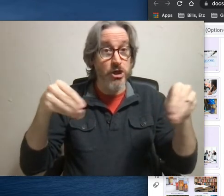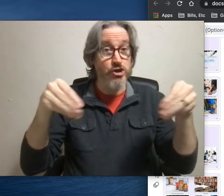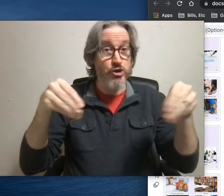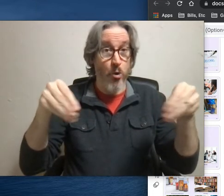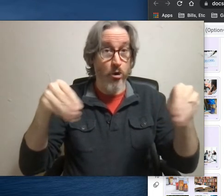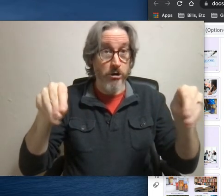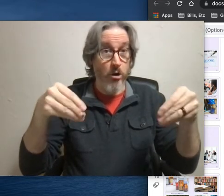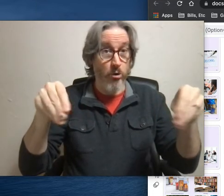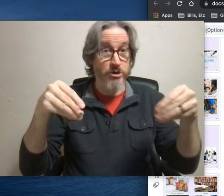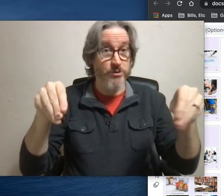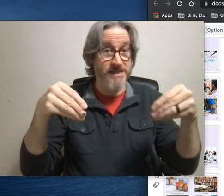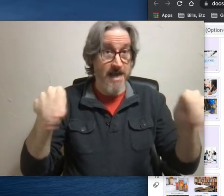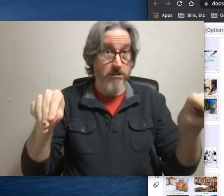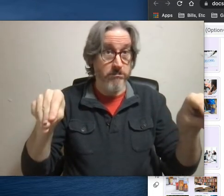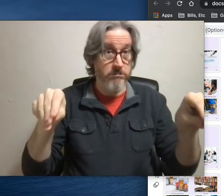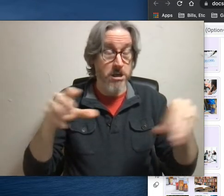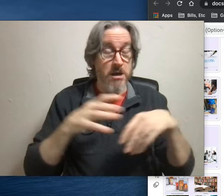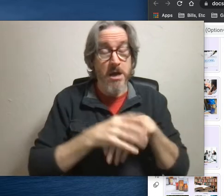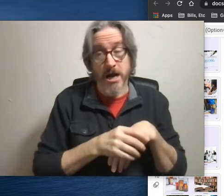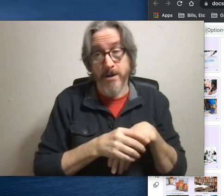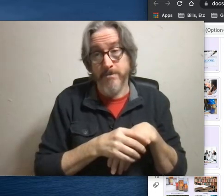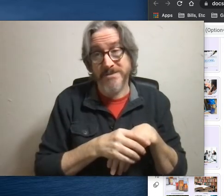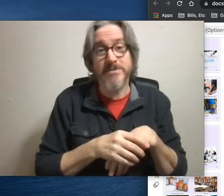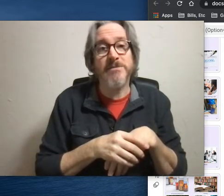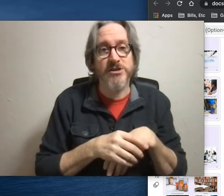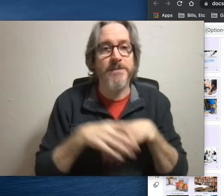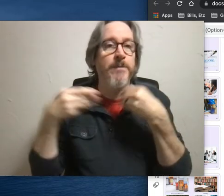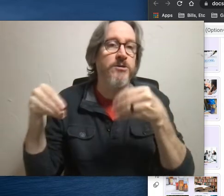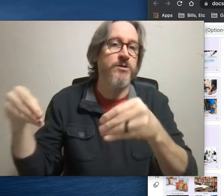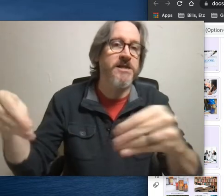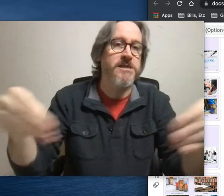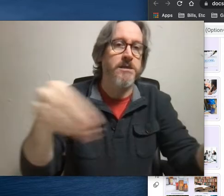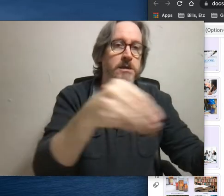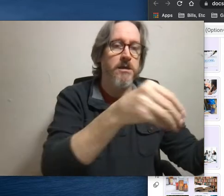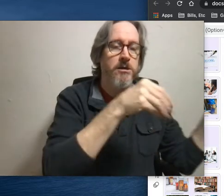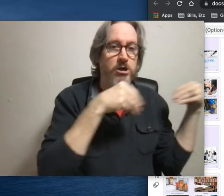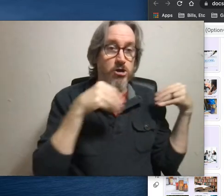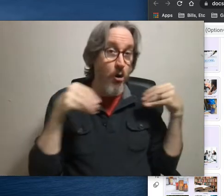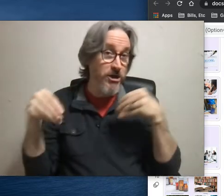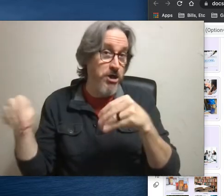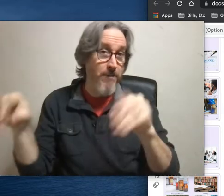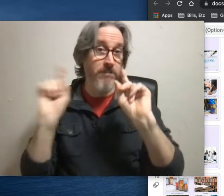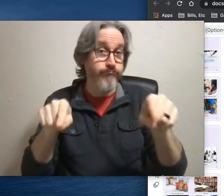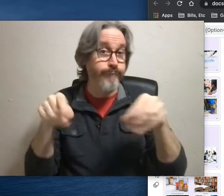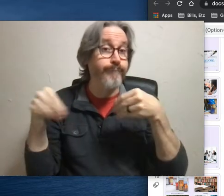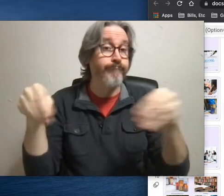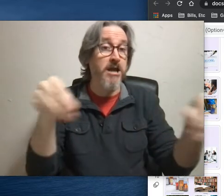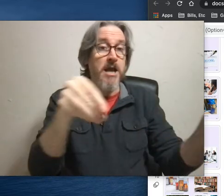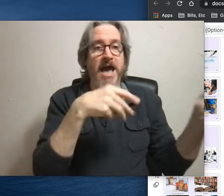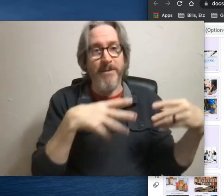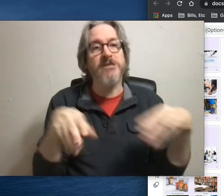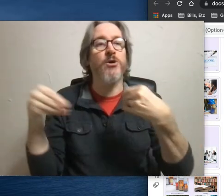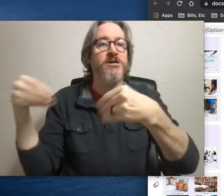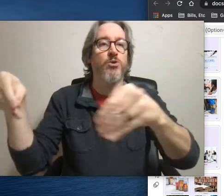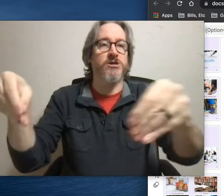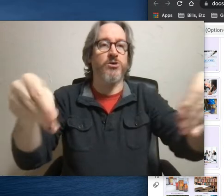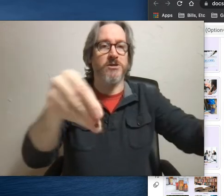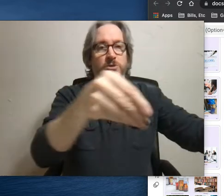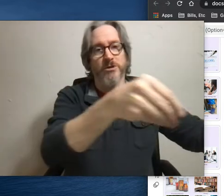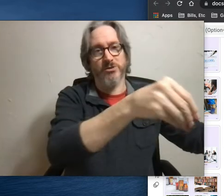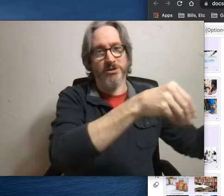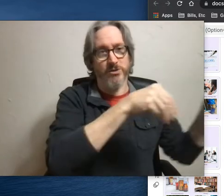means store or to sell. Sometimes you'll see people do this, going shopping. And it means going